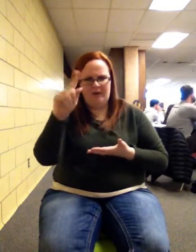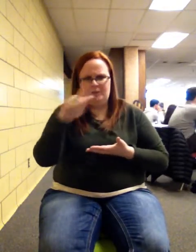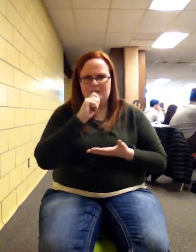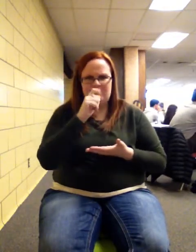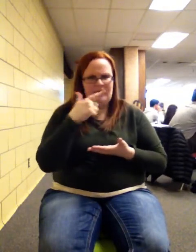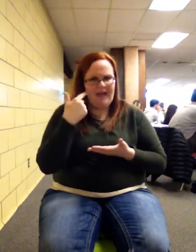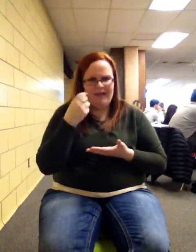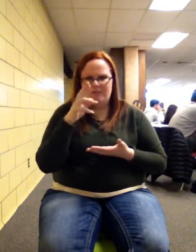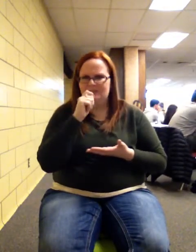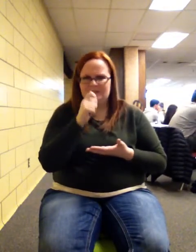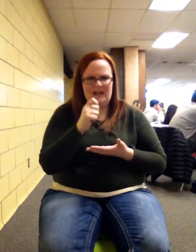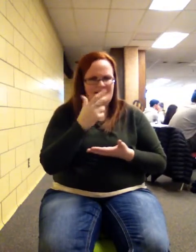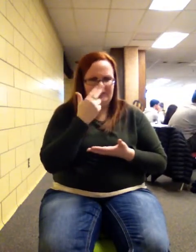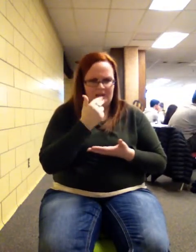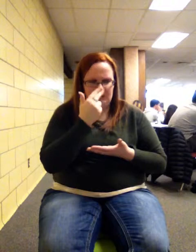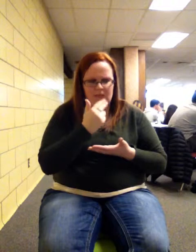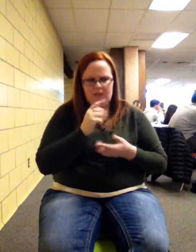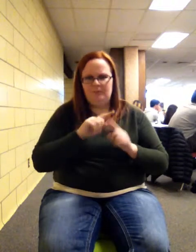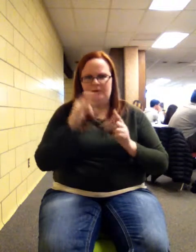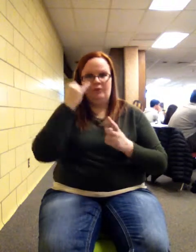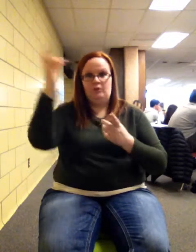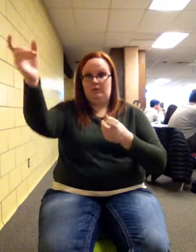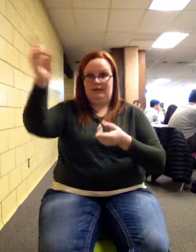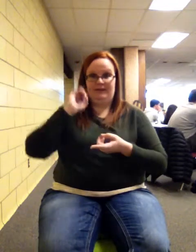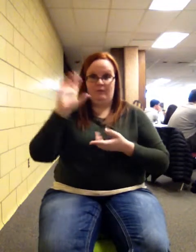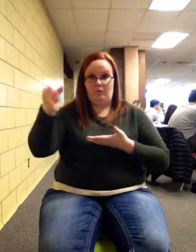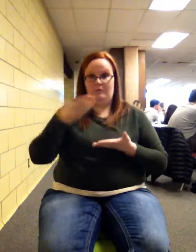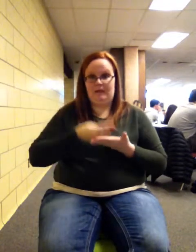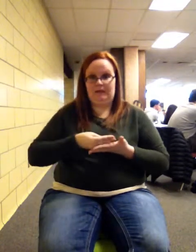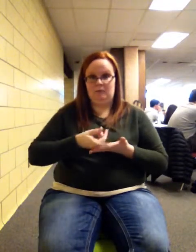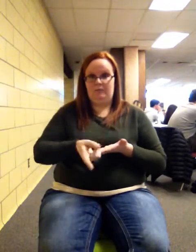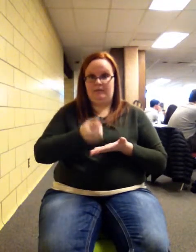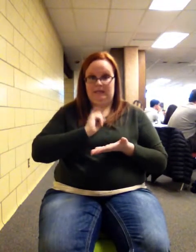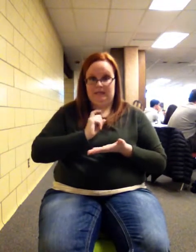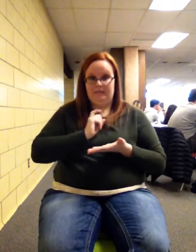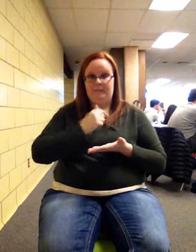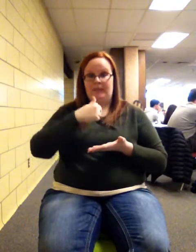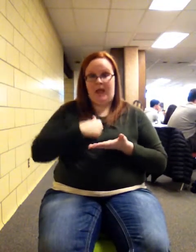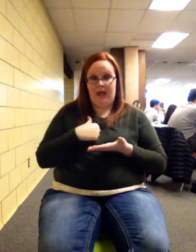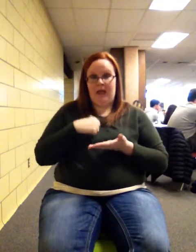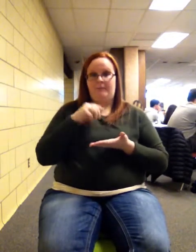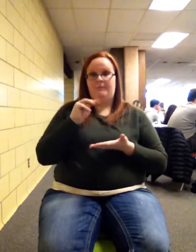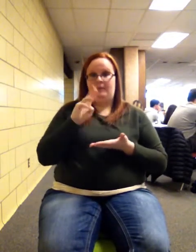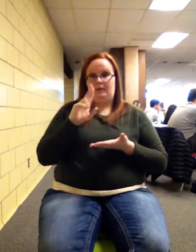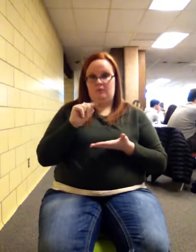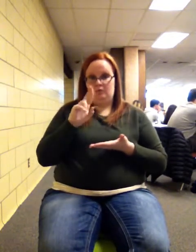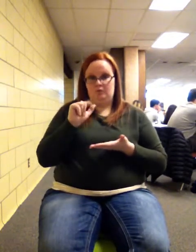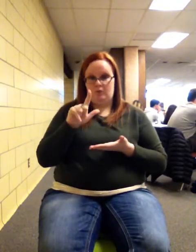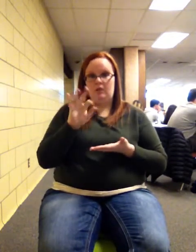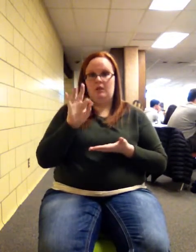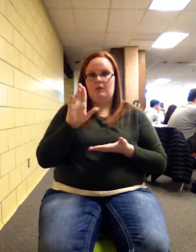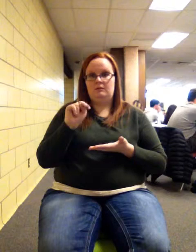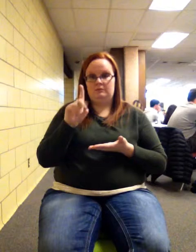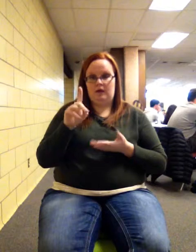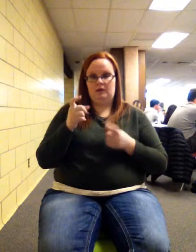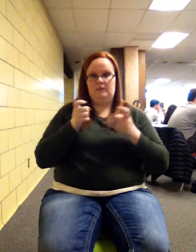Okay, so if you guys all passed your money to me, and I became the mutual fund manager, then I would take all of our